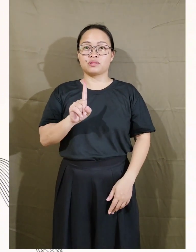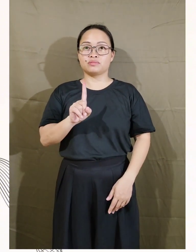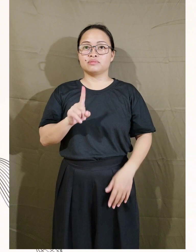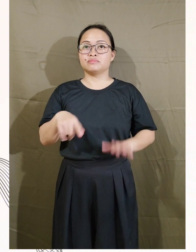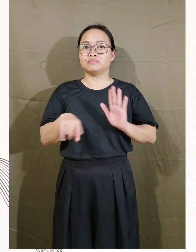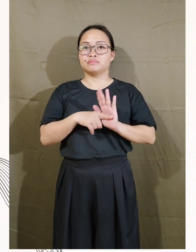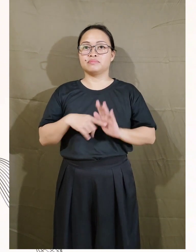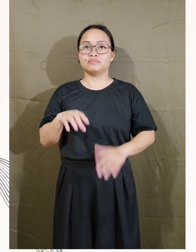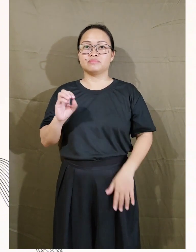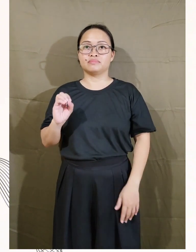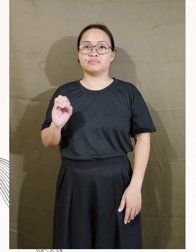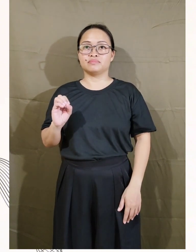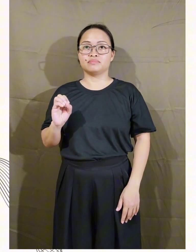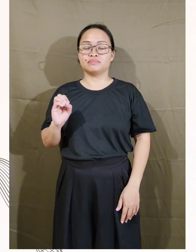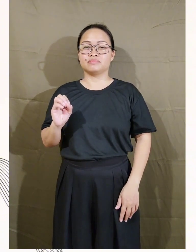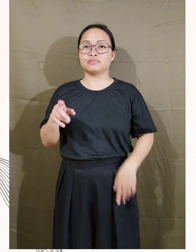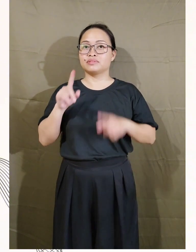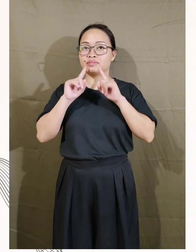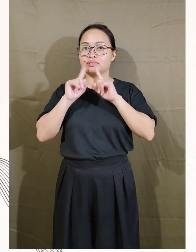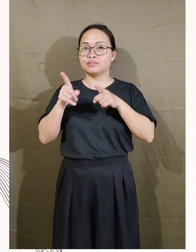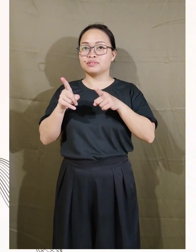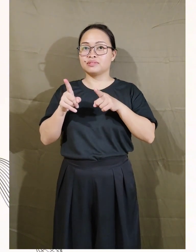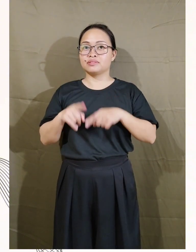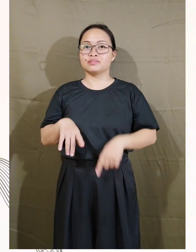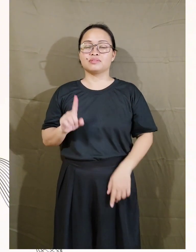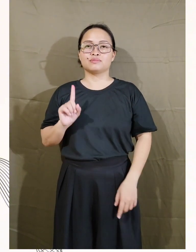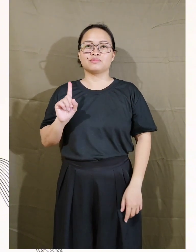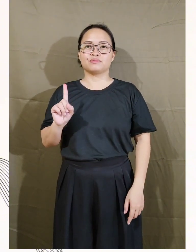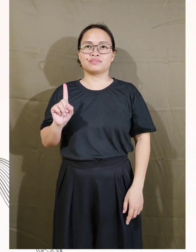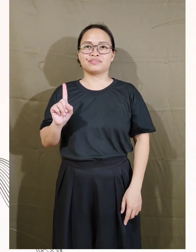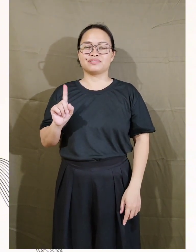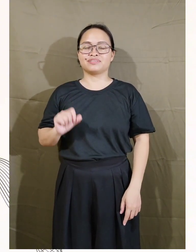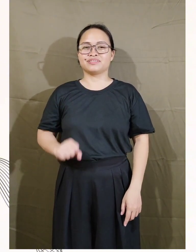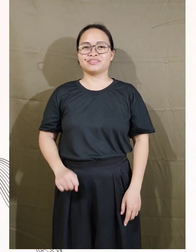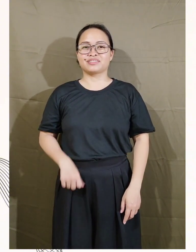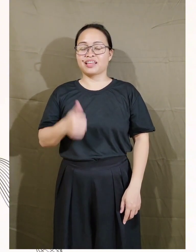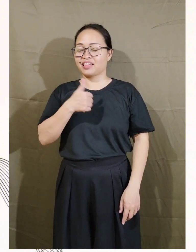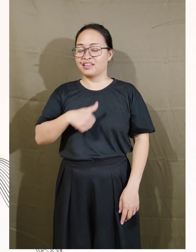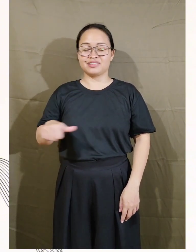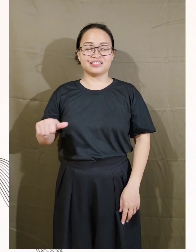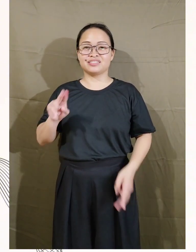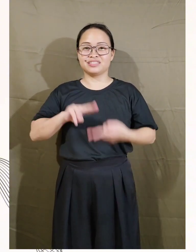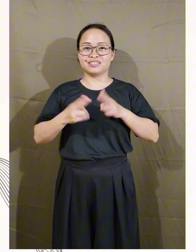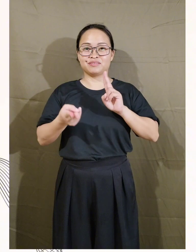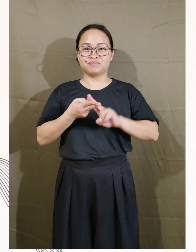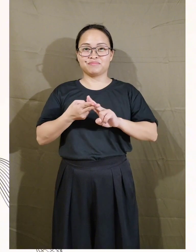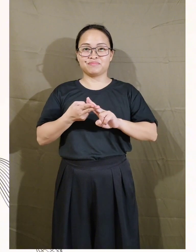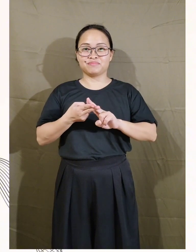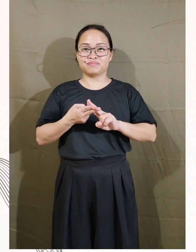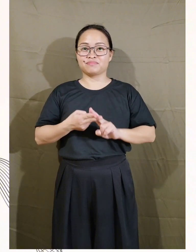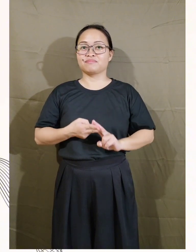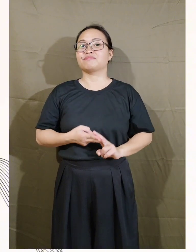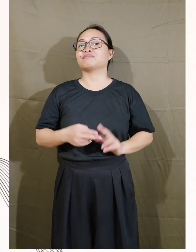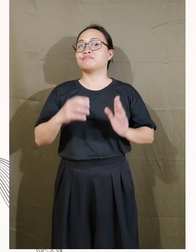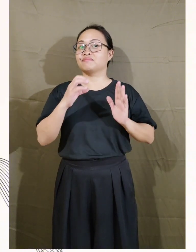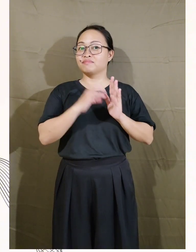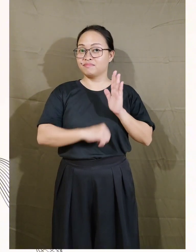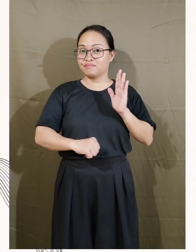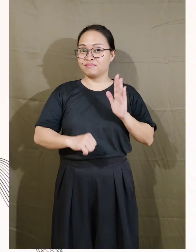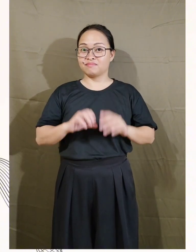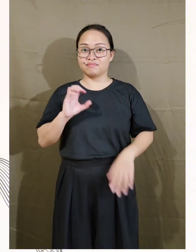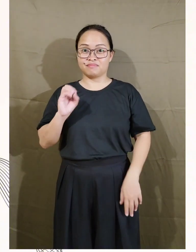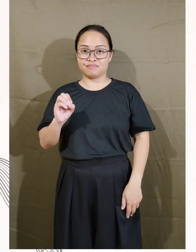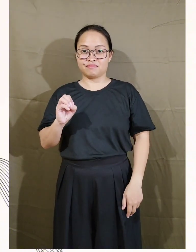0, the answer would be 1, since any number in which 0 is